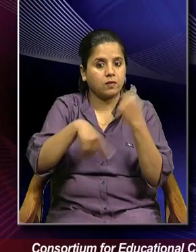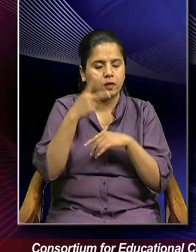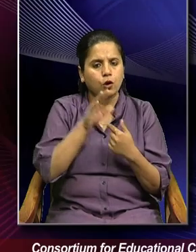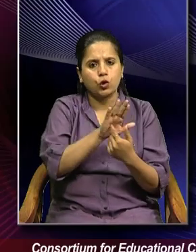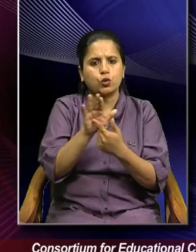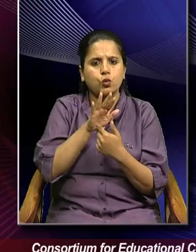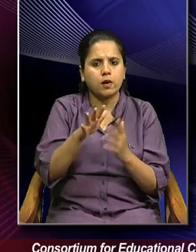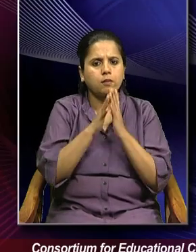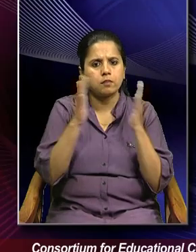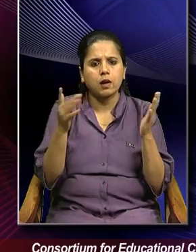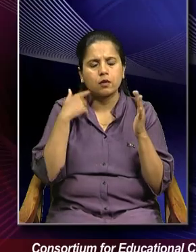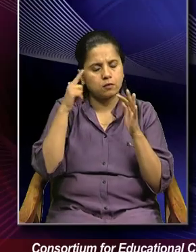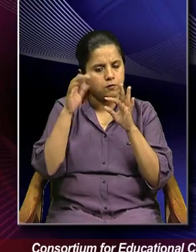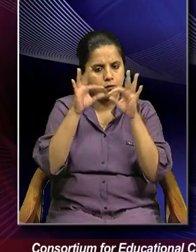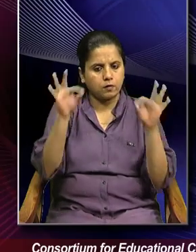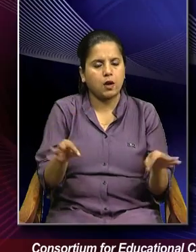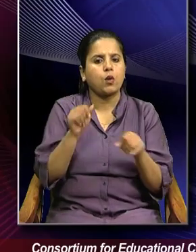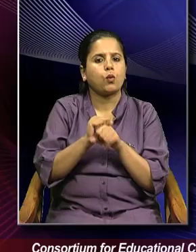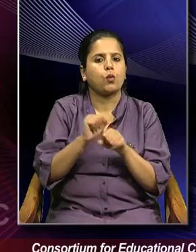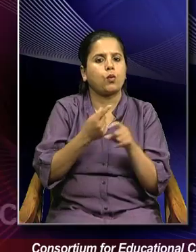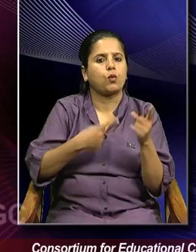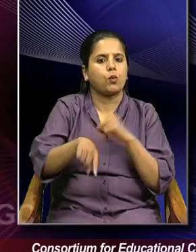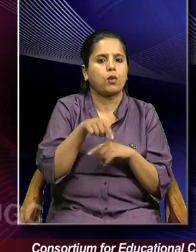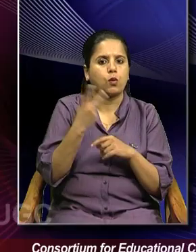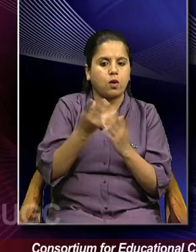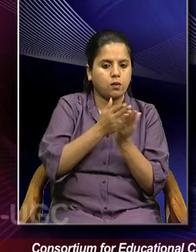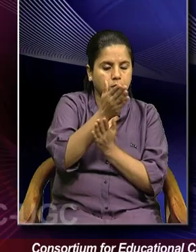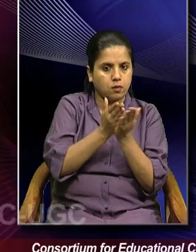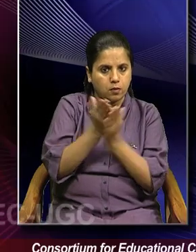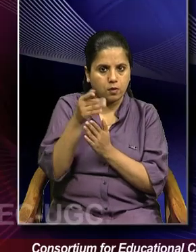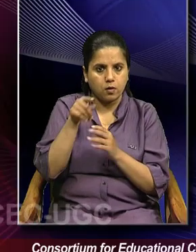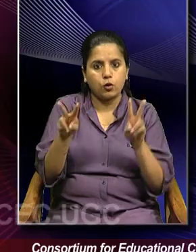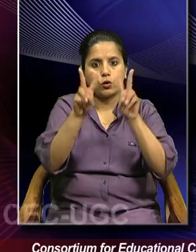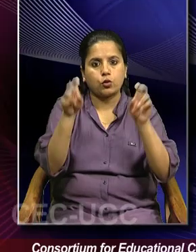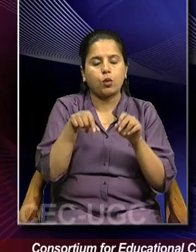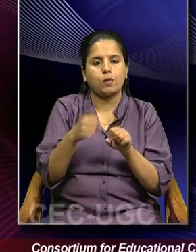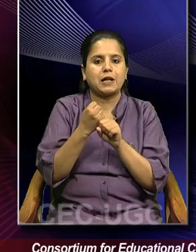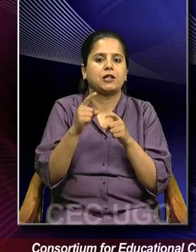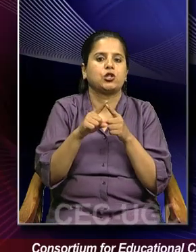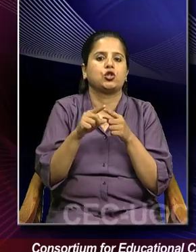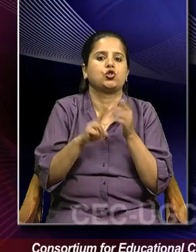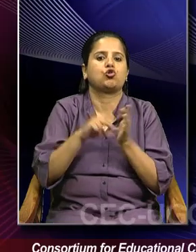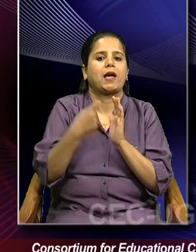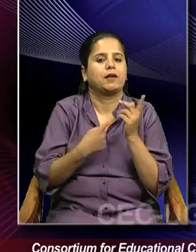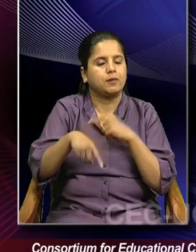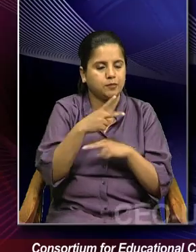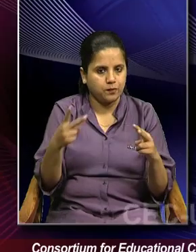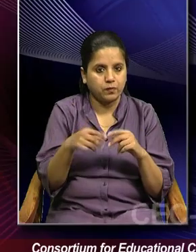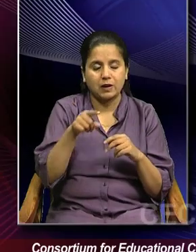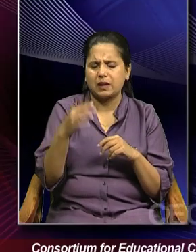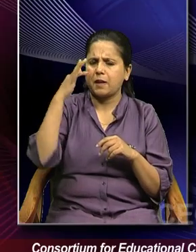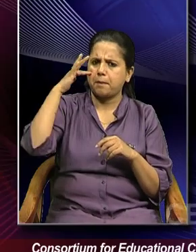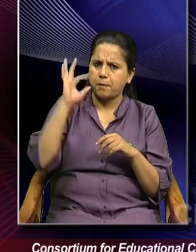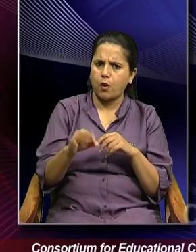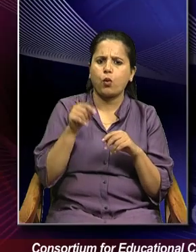in a broad framework beyond the binaries by the issue of gender. This very